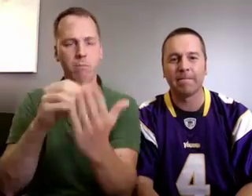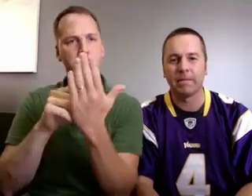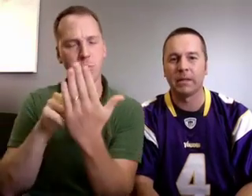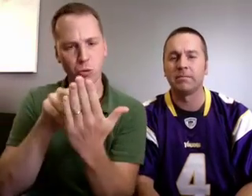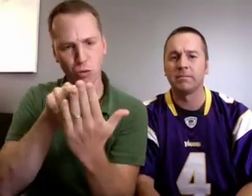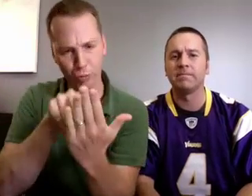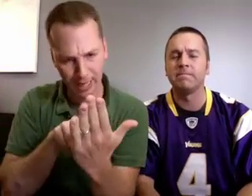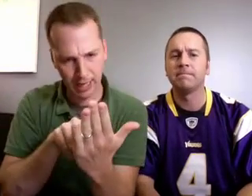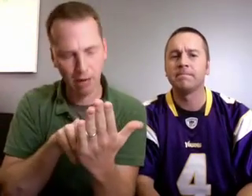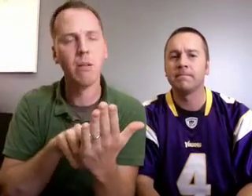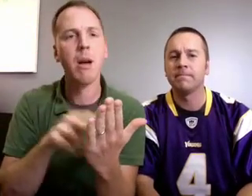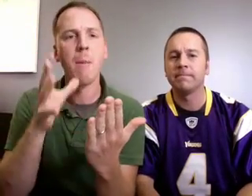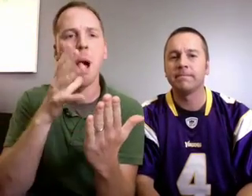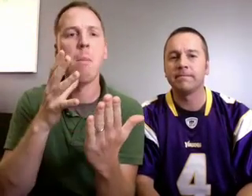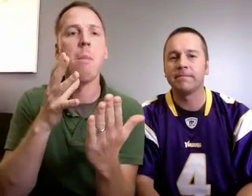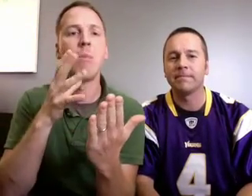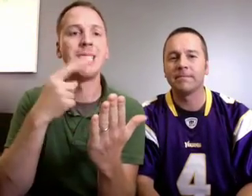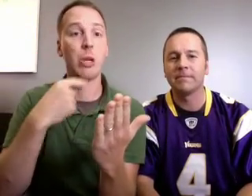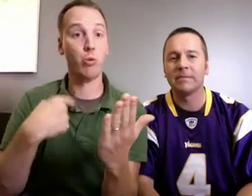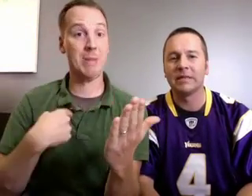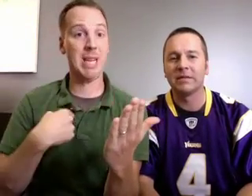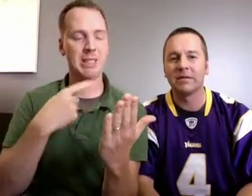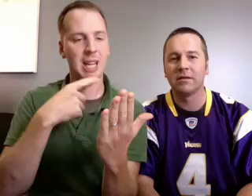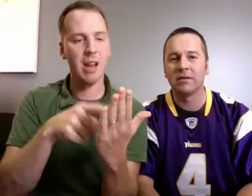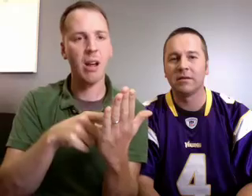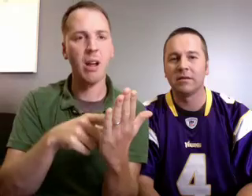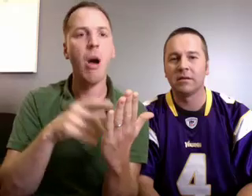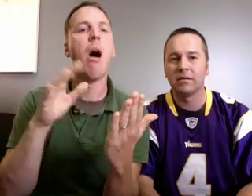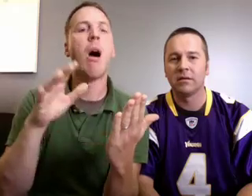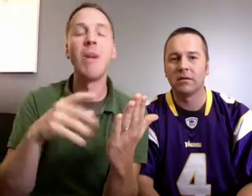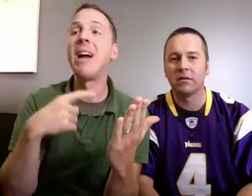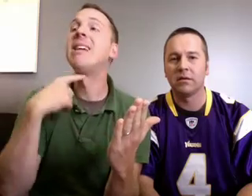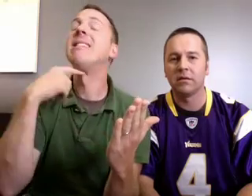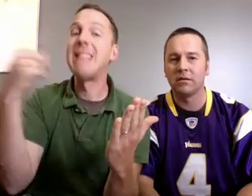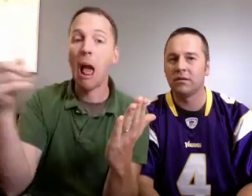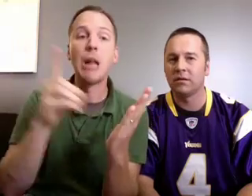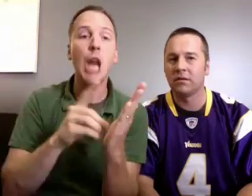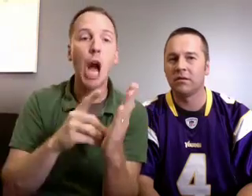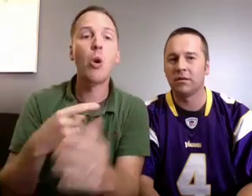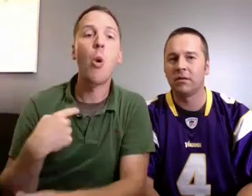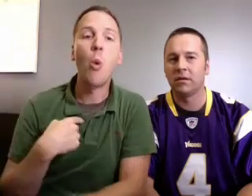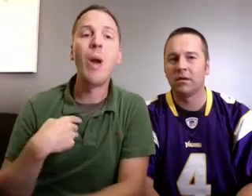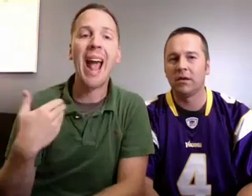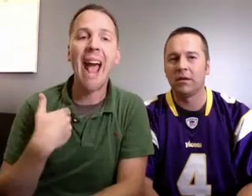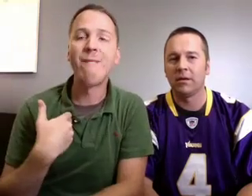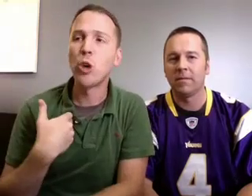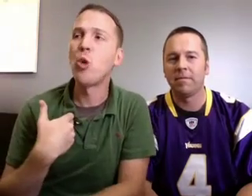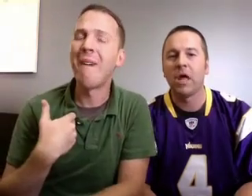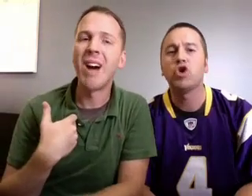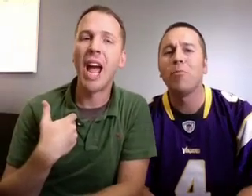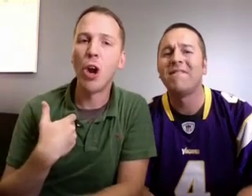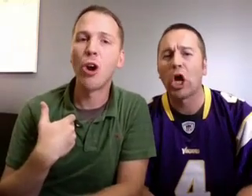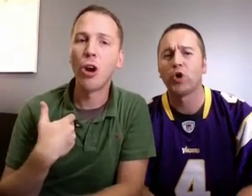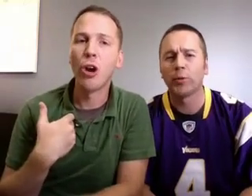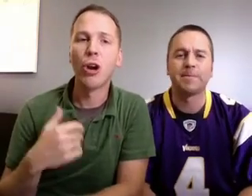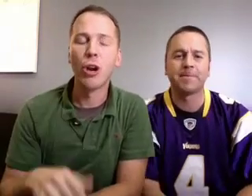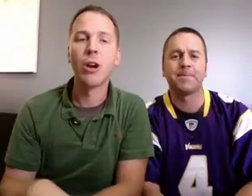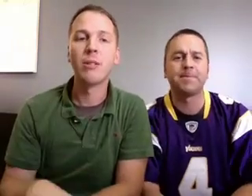mom, she read it. And Mom said to me, she said, "Oh, tell the doctor we have a cubifier." Yeah, a